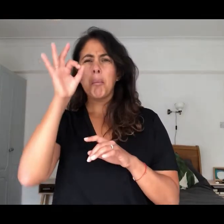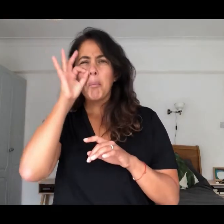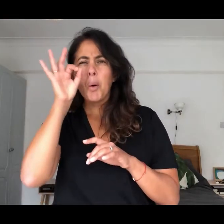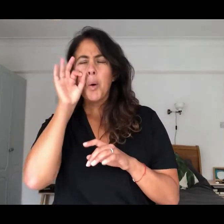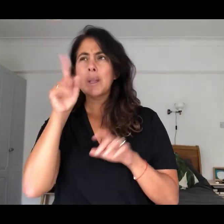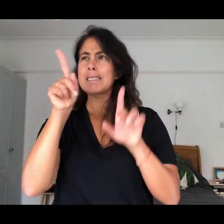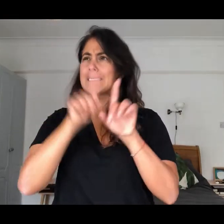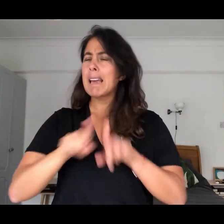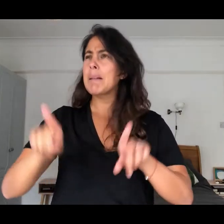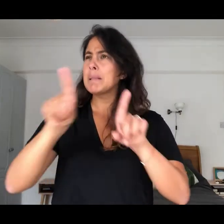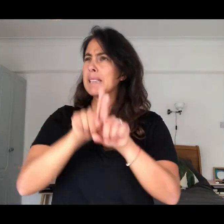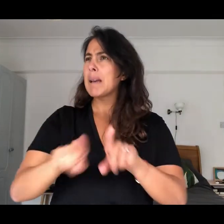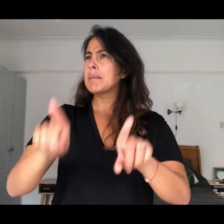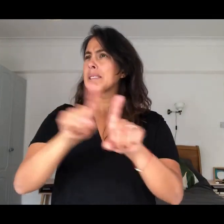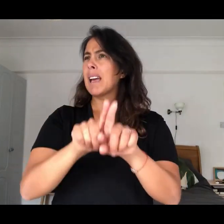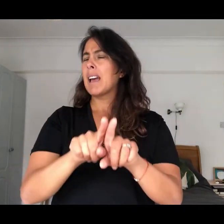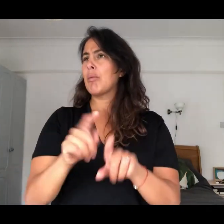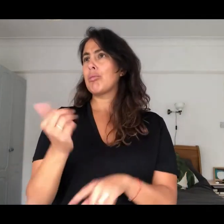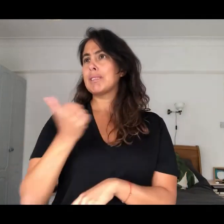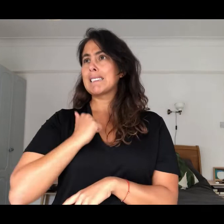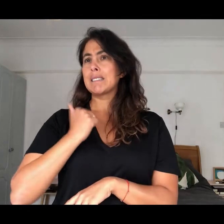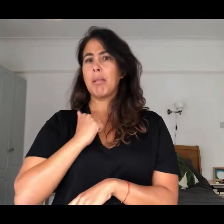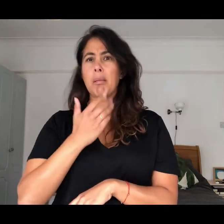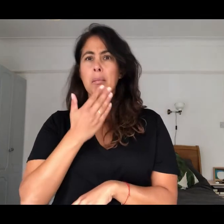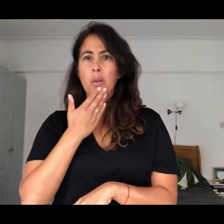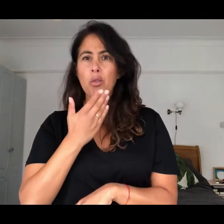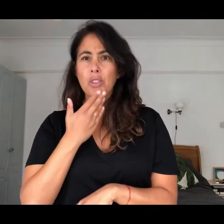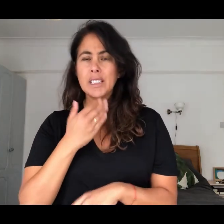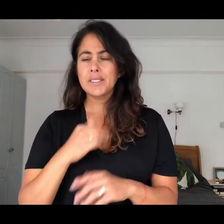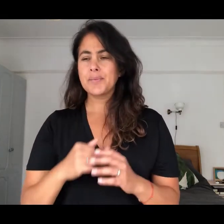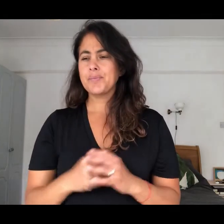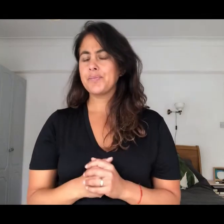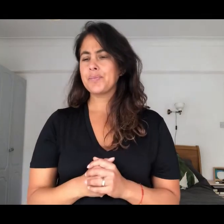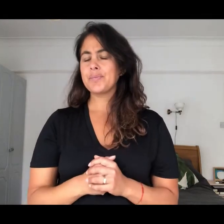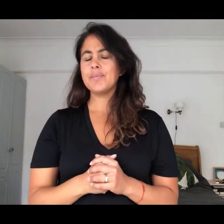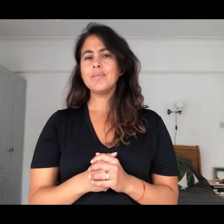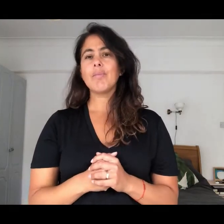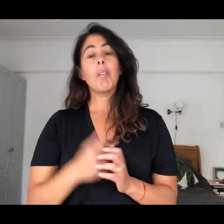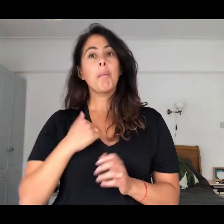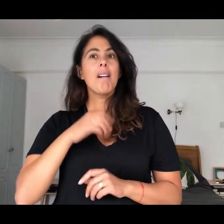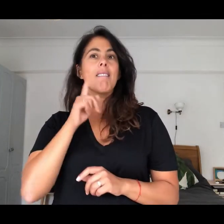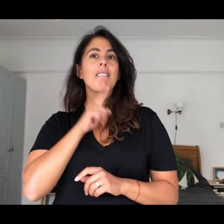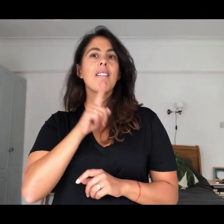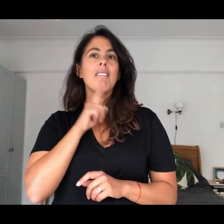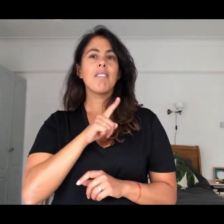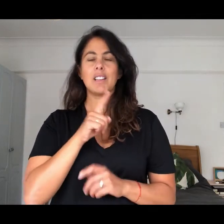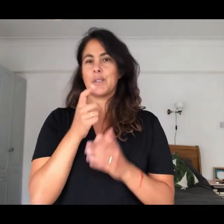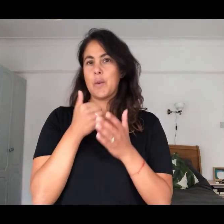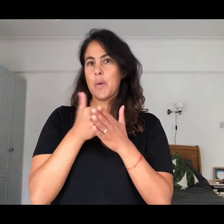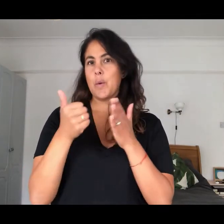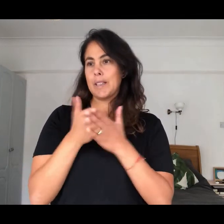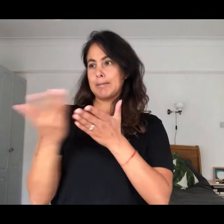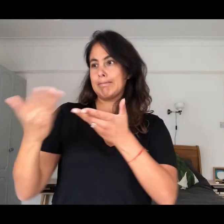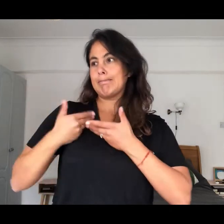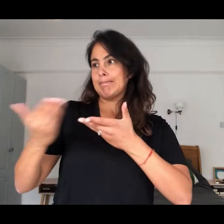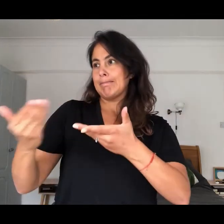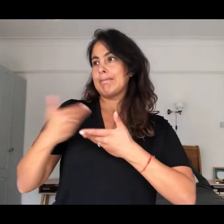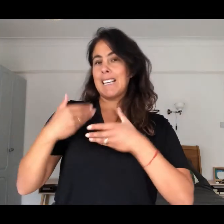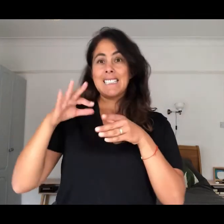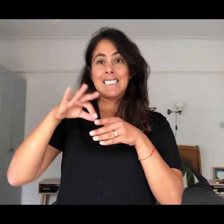Predictable, boring. My girlfriend keeps me in a steady supply of snacks, but she